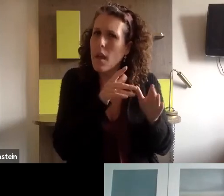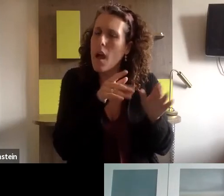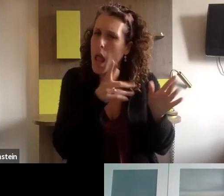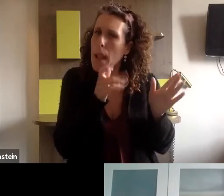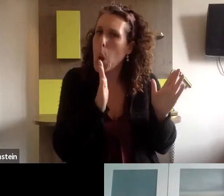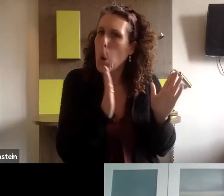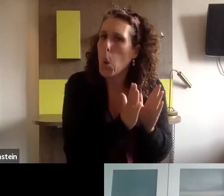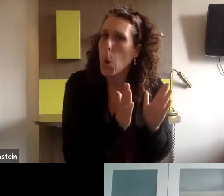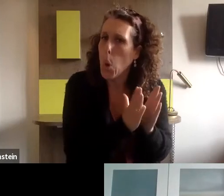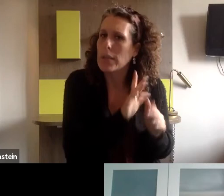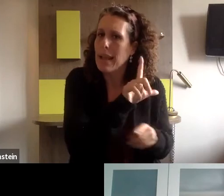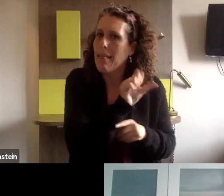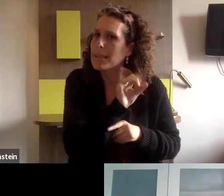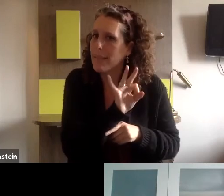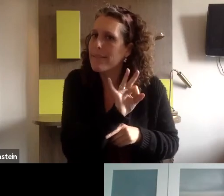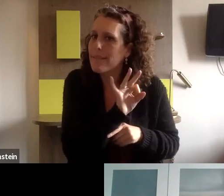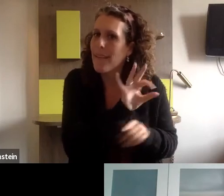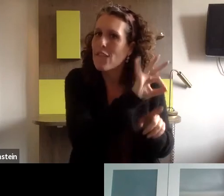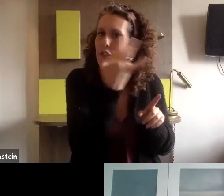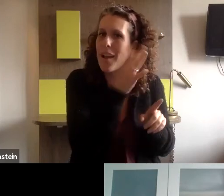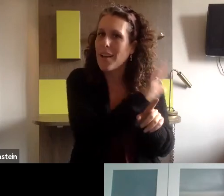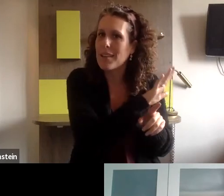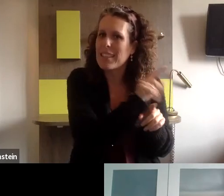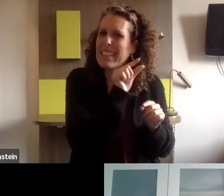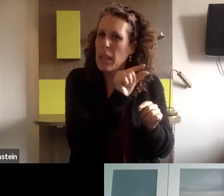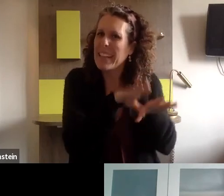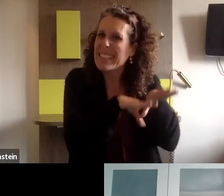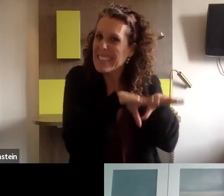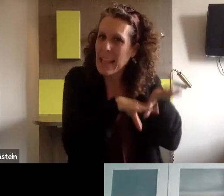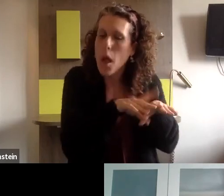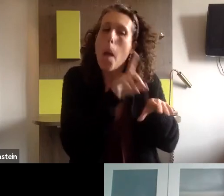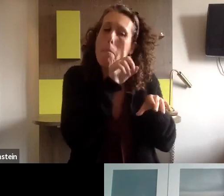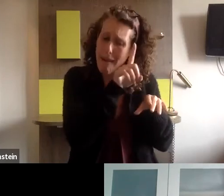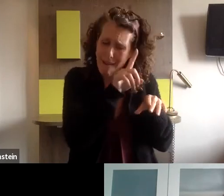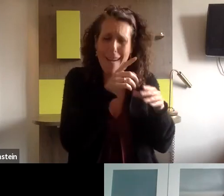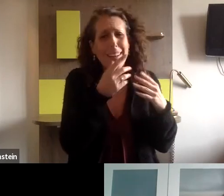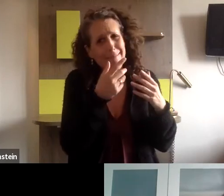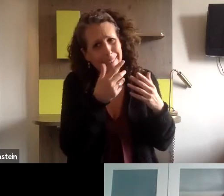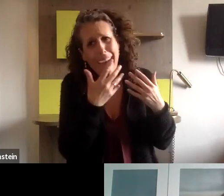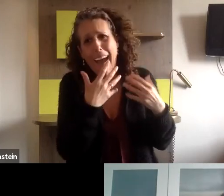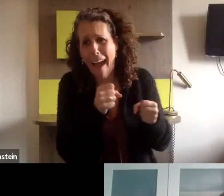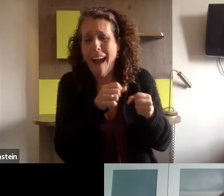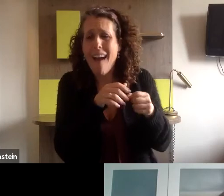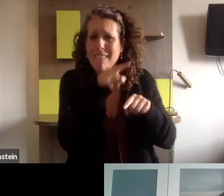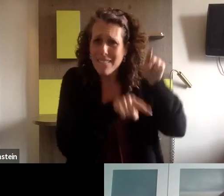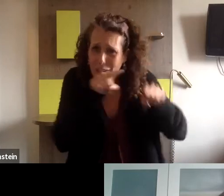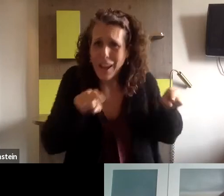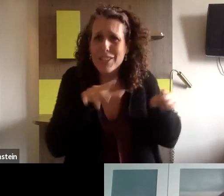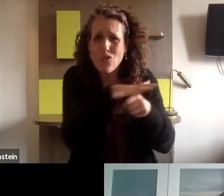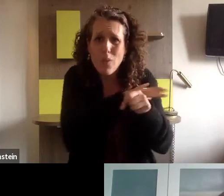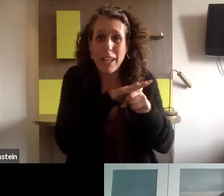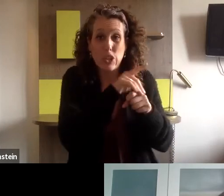French-speaking or to French sign language used in France, but also there are regional variants, so I can't really say how close or different they